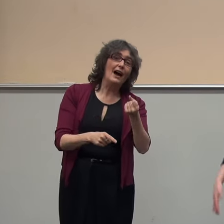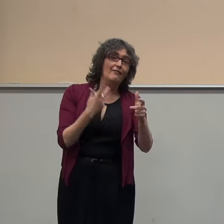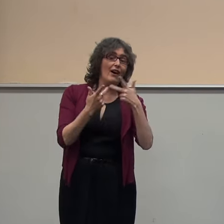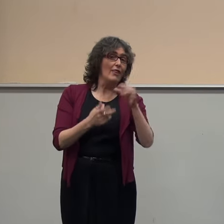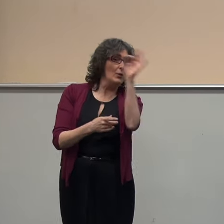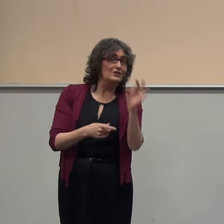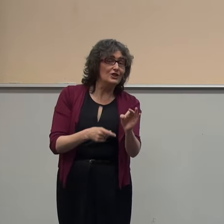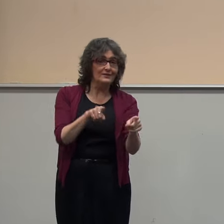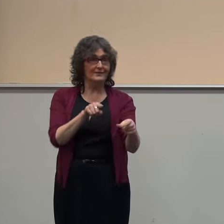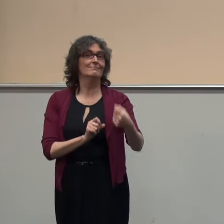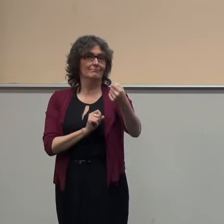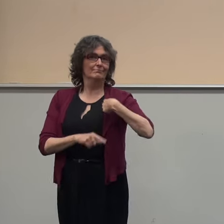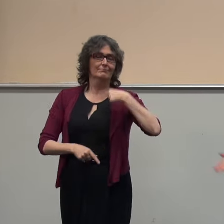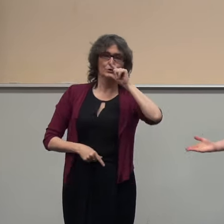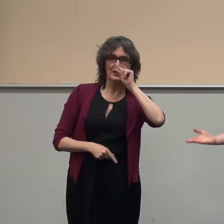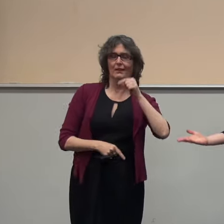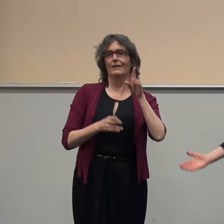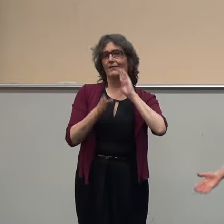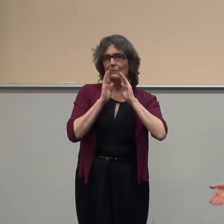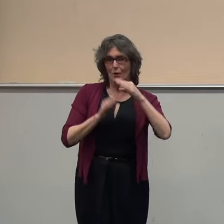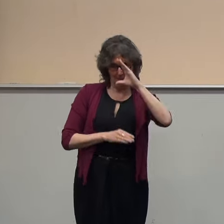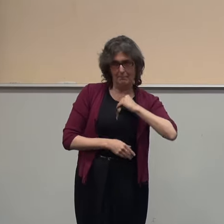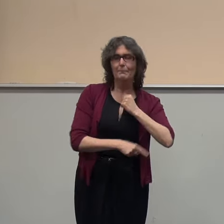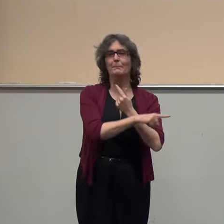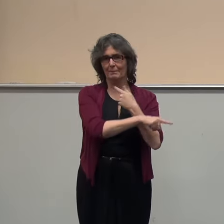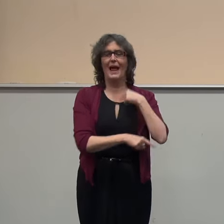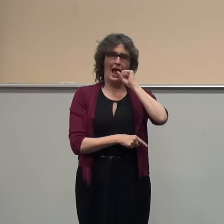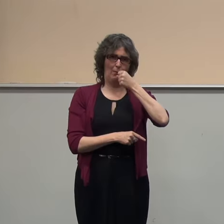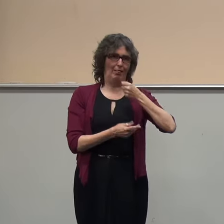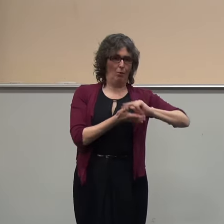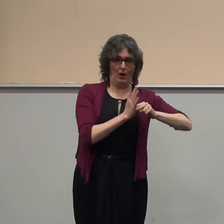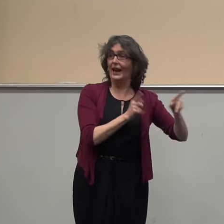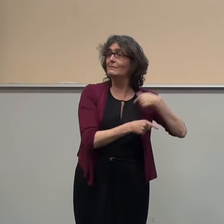have any other questions from the floor, now's the time.